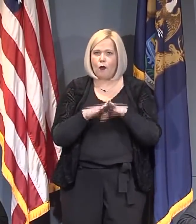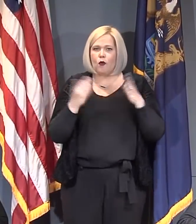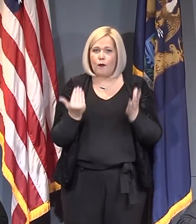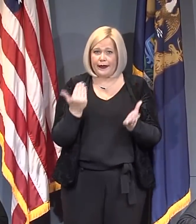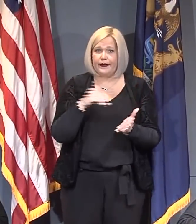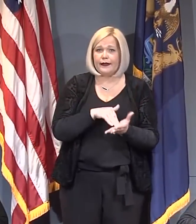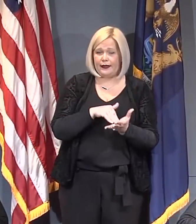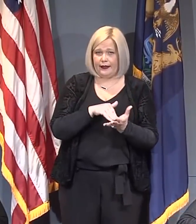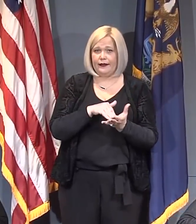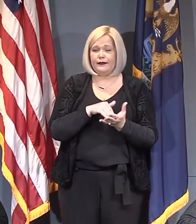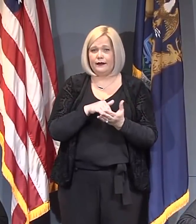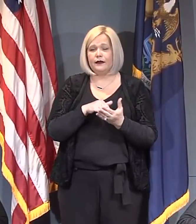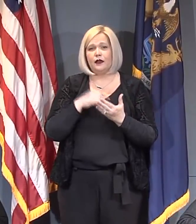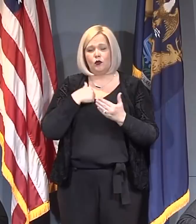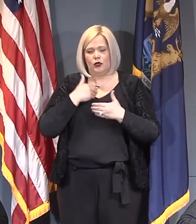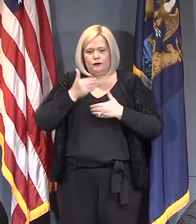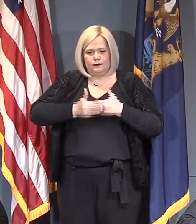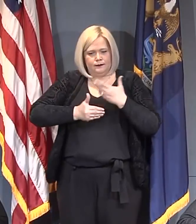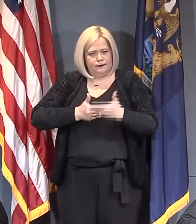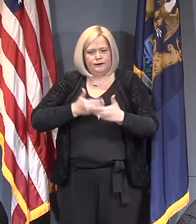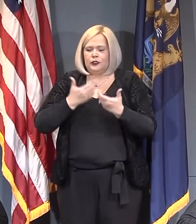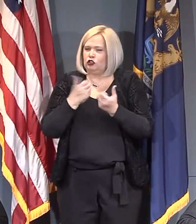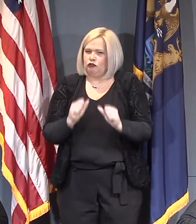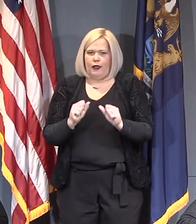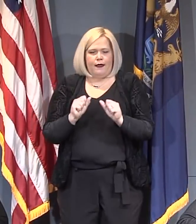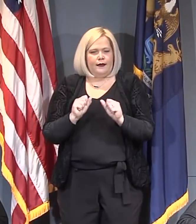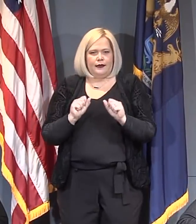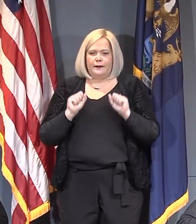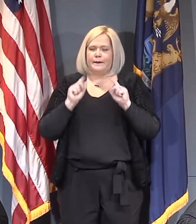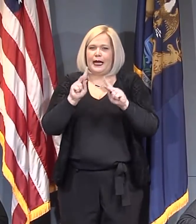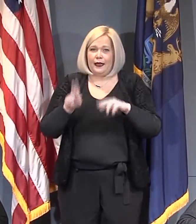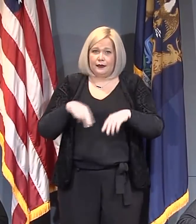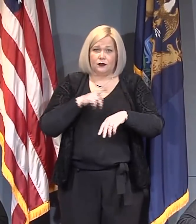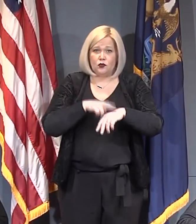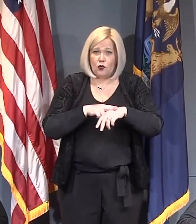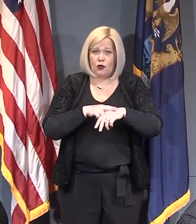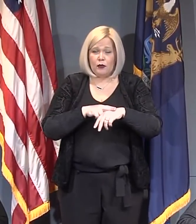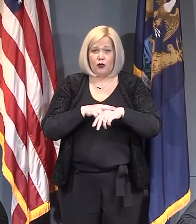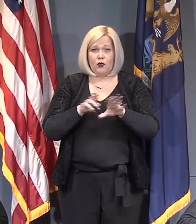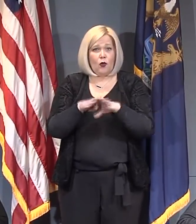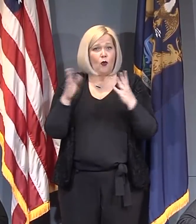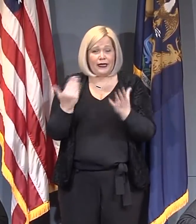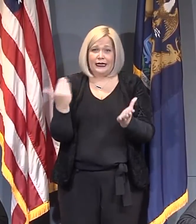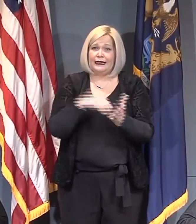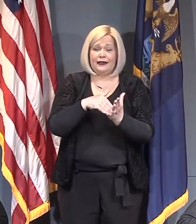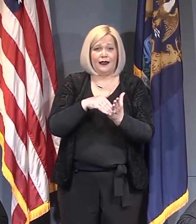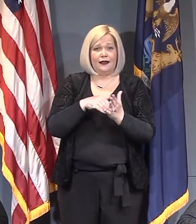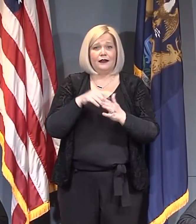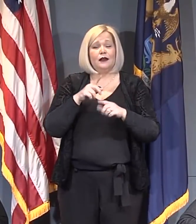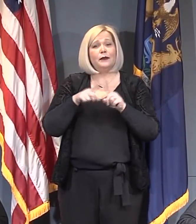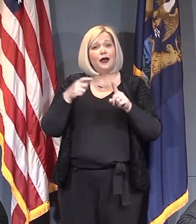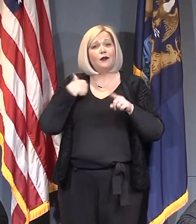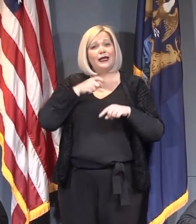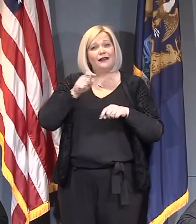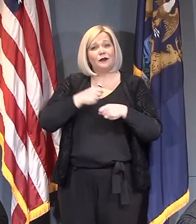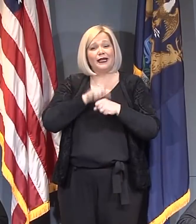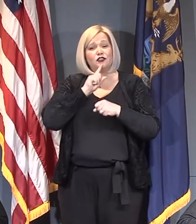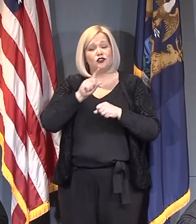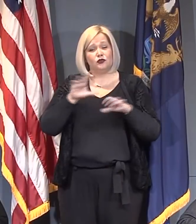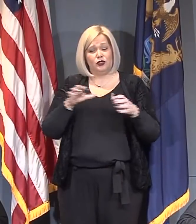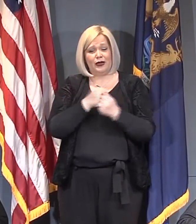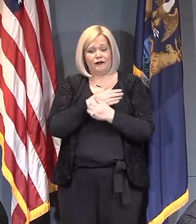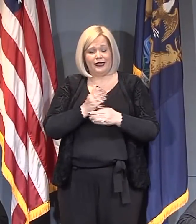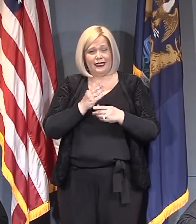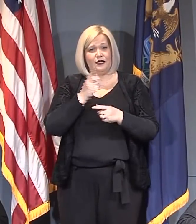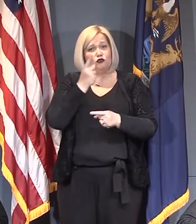are moving forward in earnest. It is my fervent hope that we do this. We need to do it right so that we